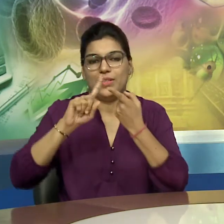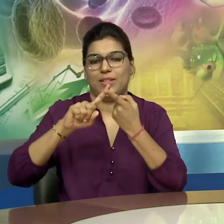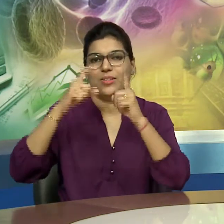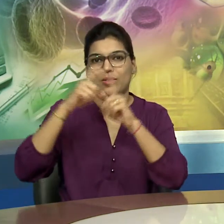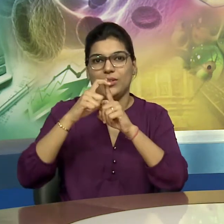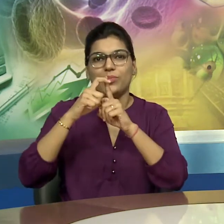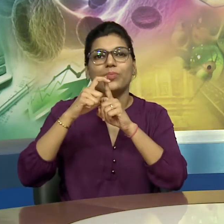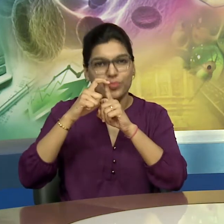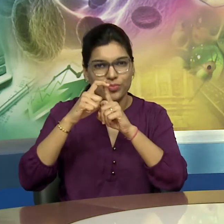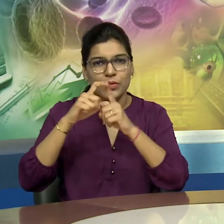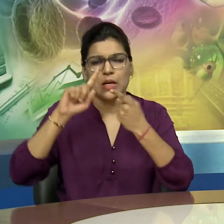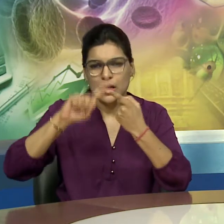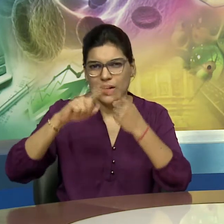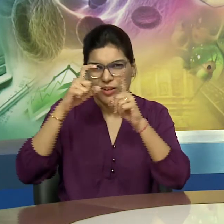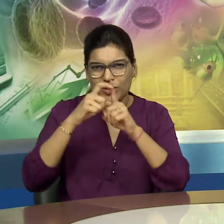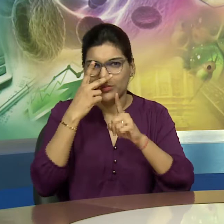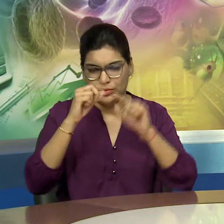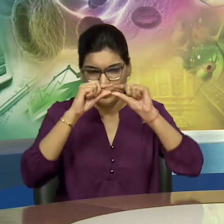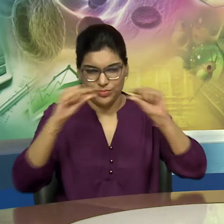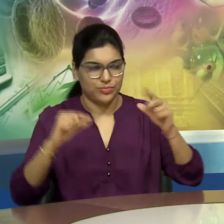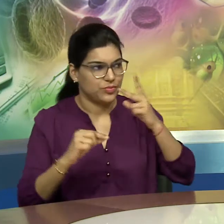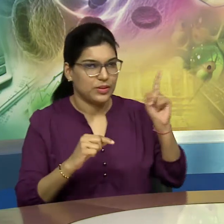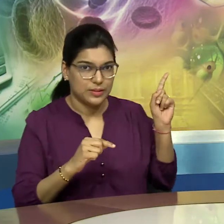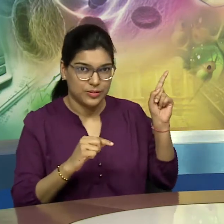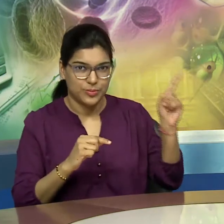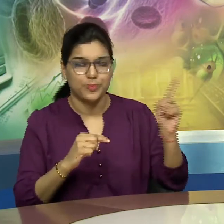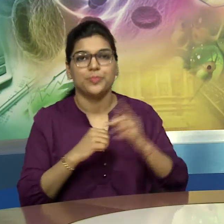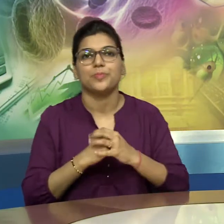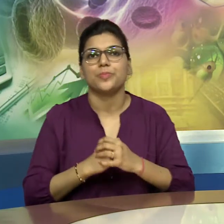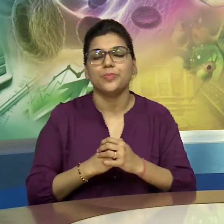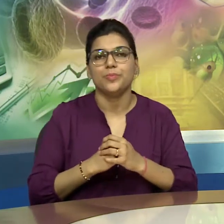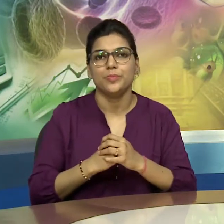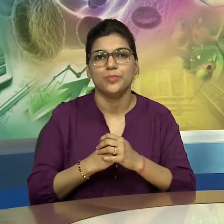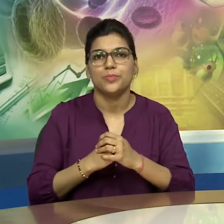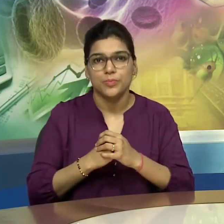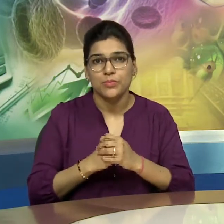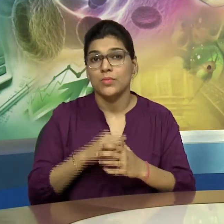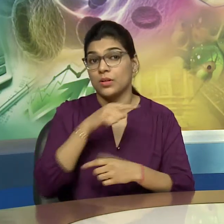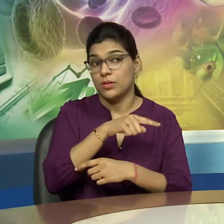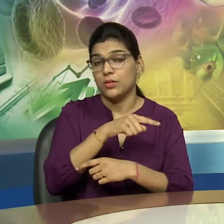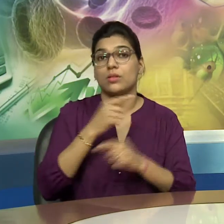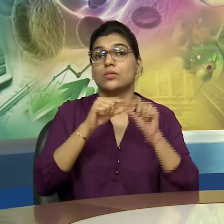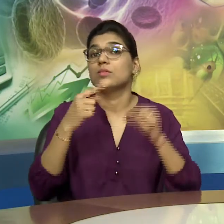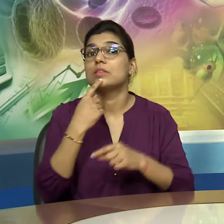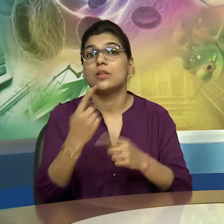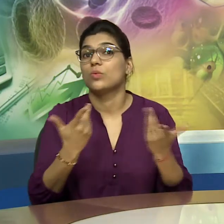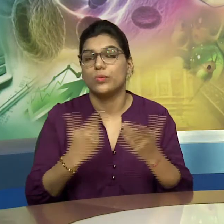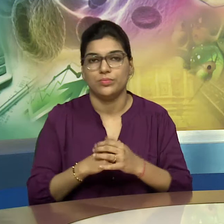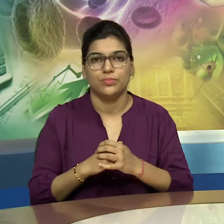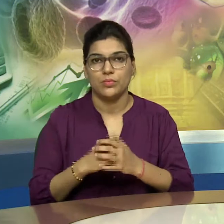is what we put in the past, and with those words we put ed in the